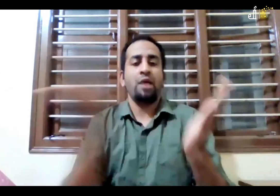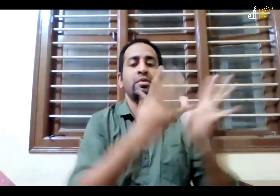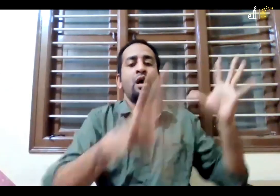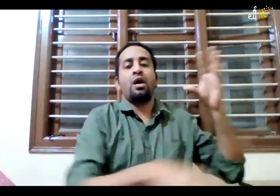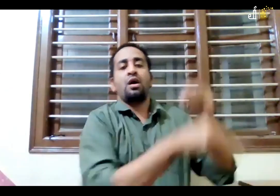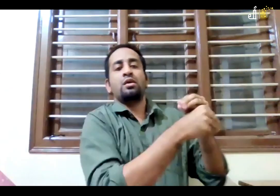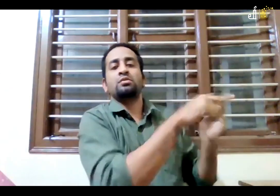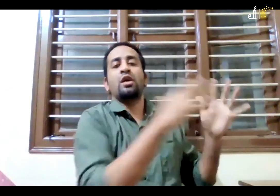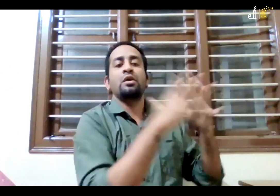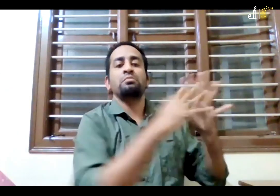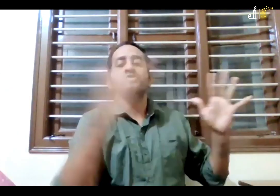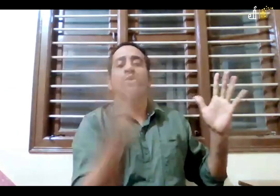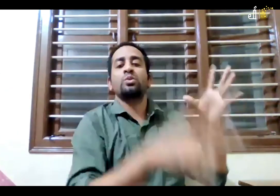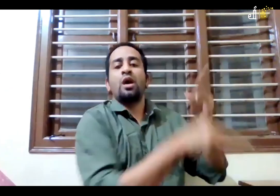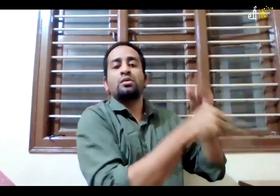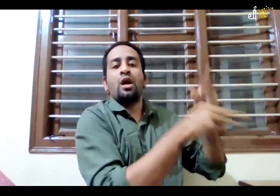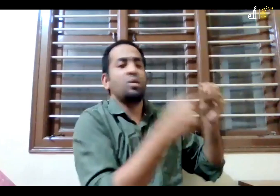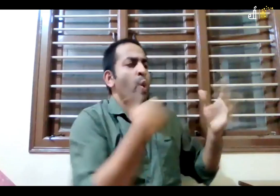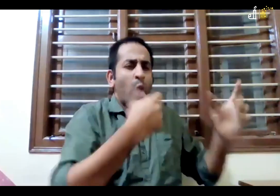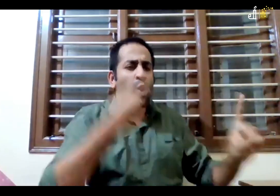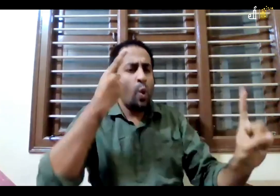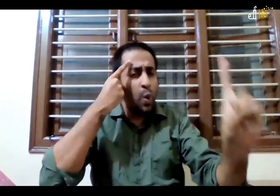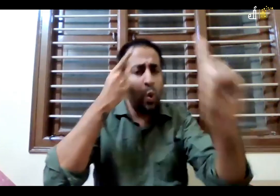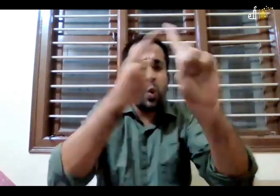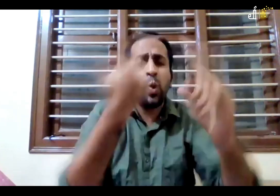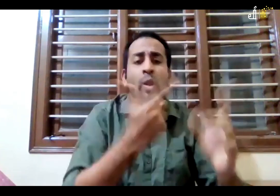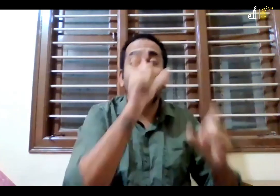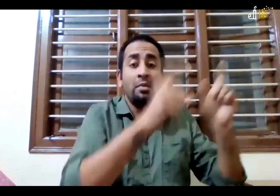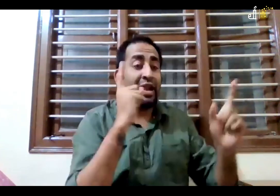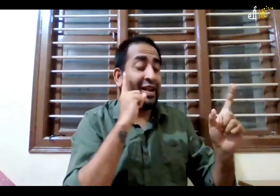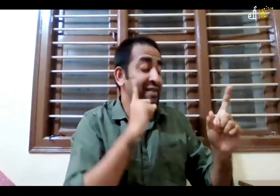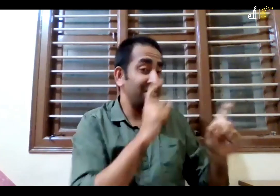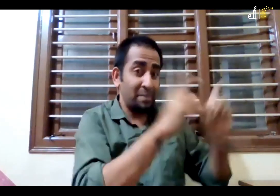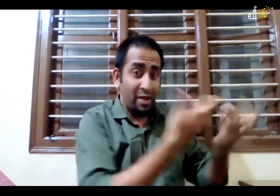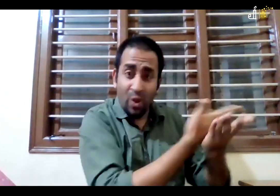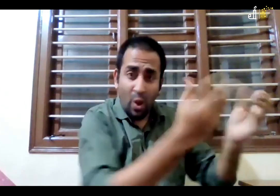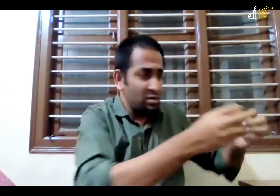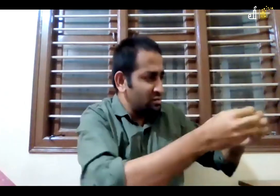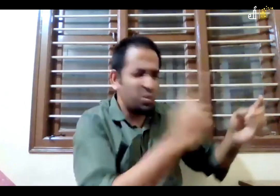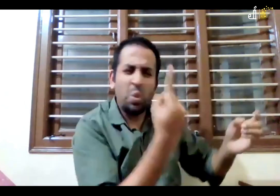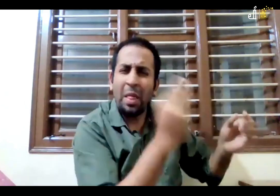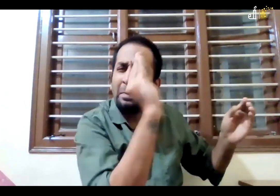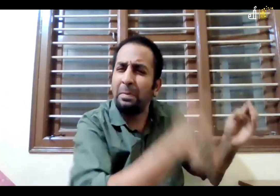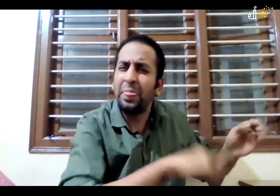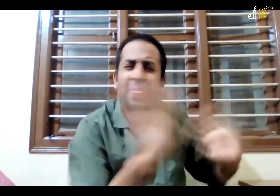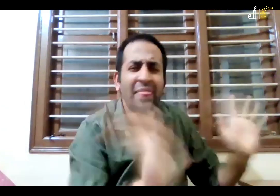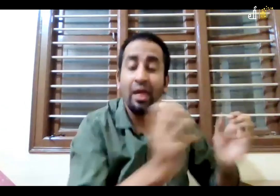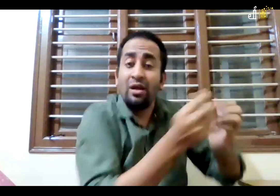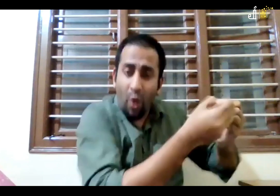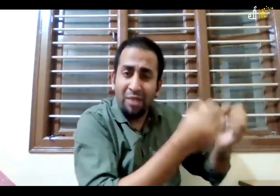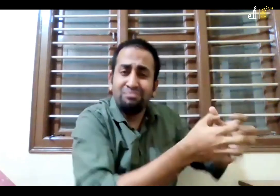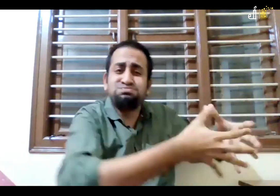see, contact them and get them to be a part of the role models page. So we can keep adding. Our goal is basically